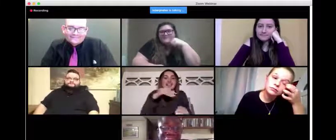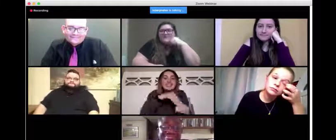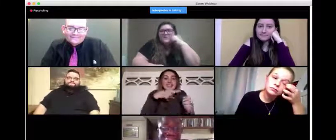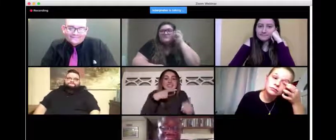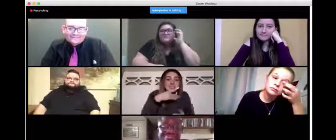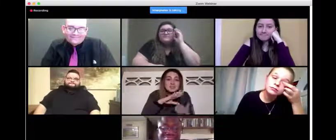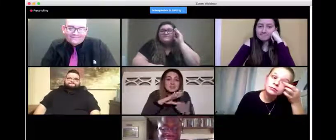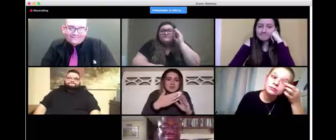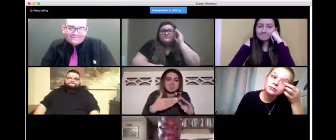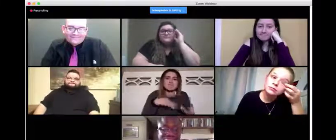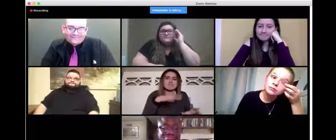seen that,